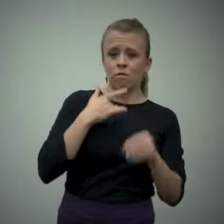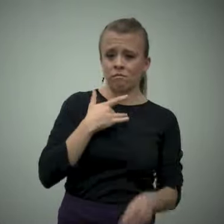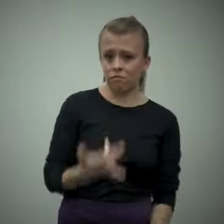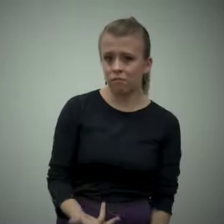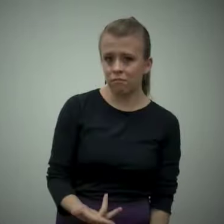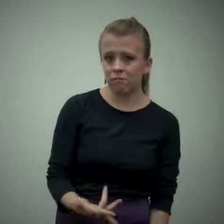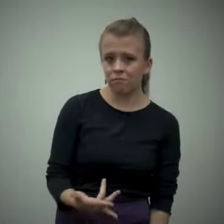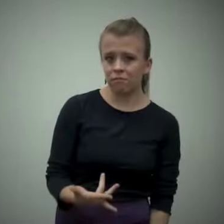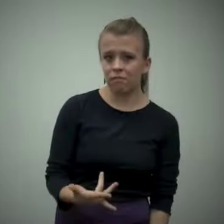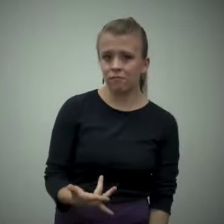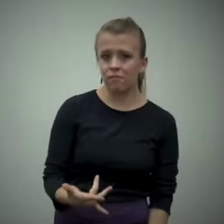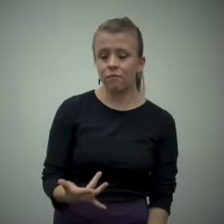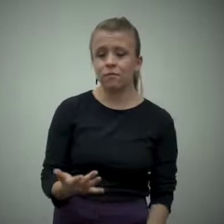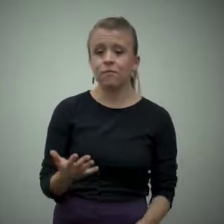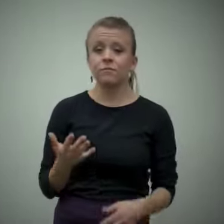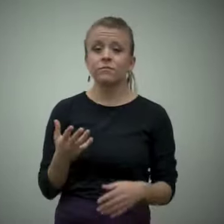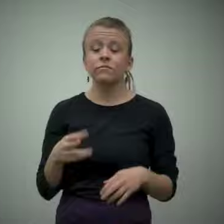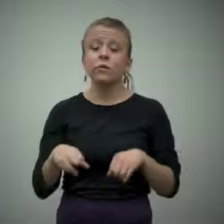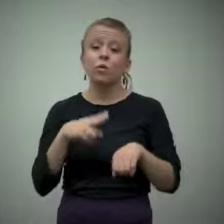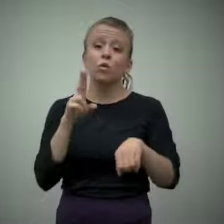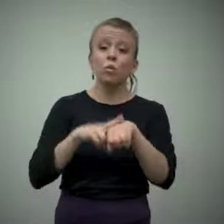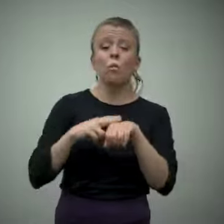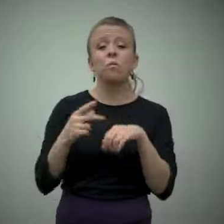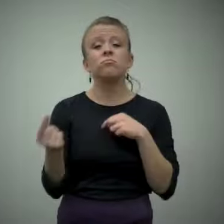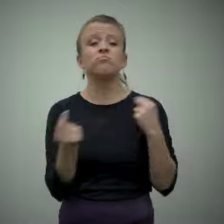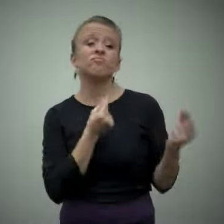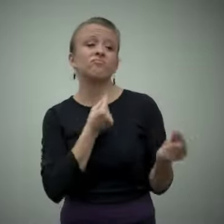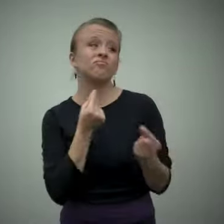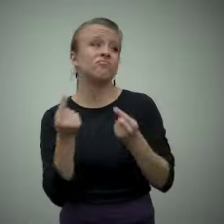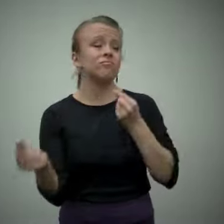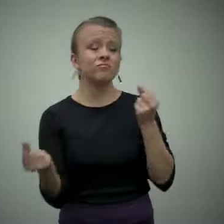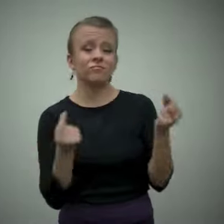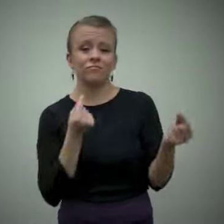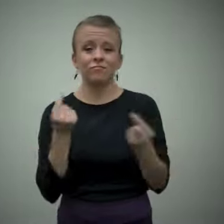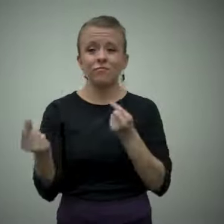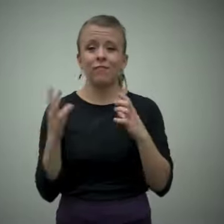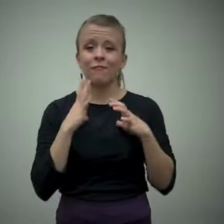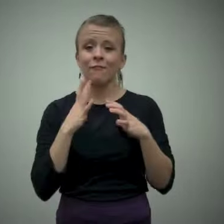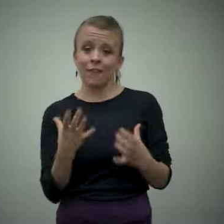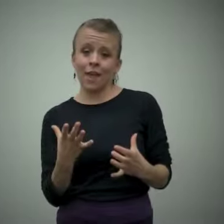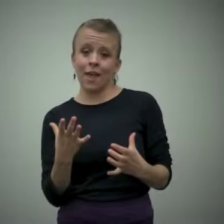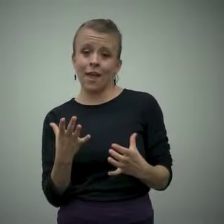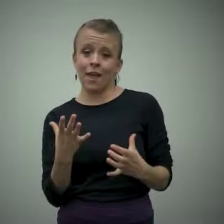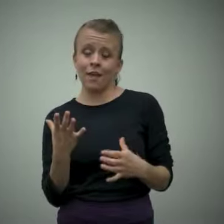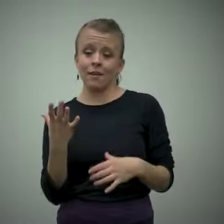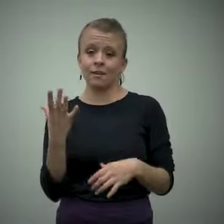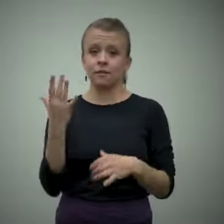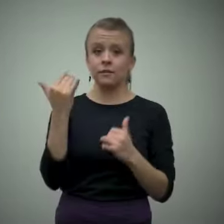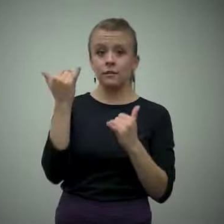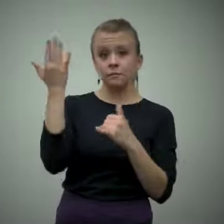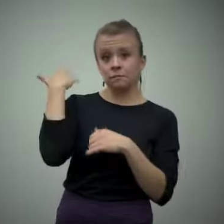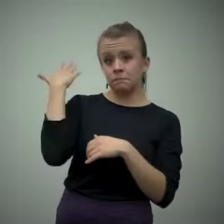Do I find cutting, chopping, and lifting more difficult than usual?